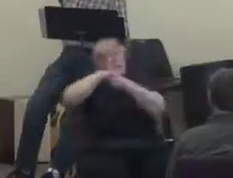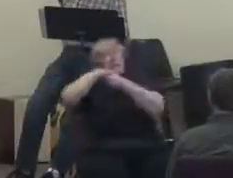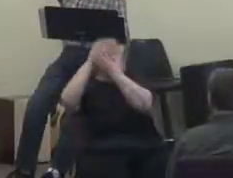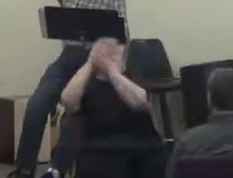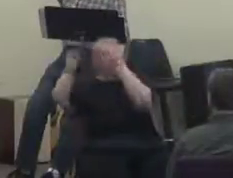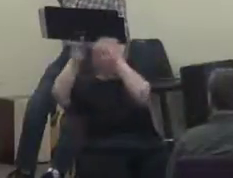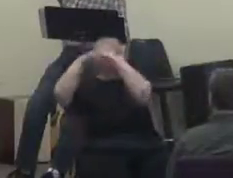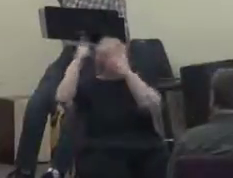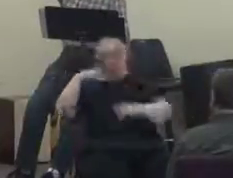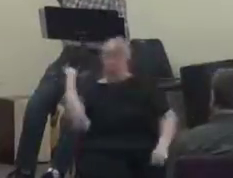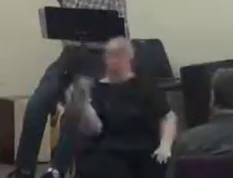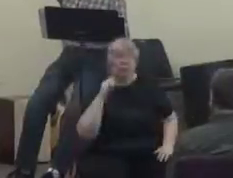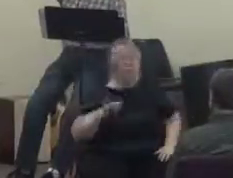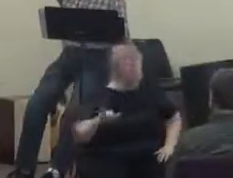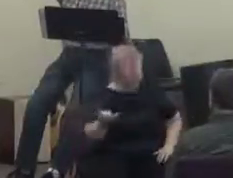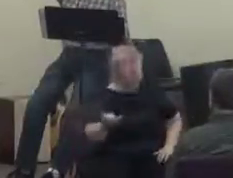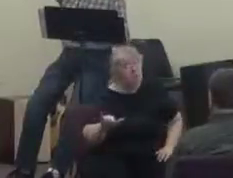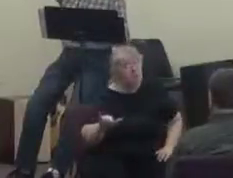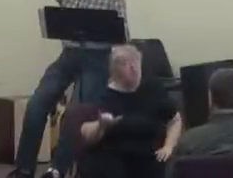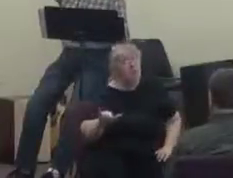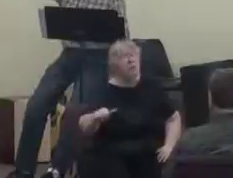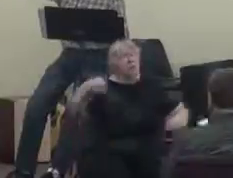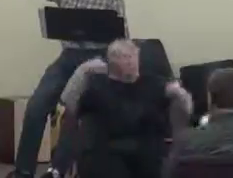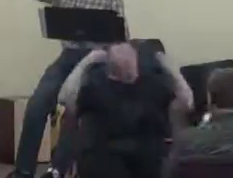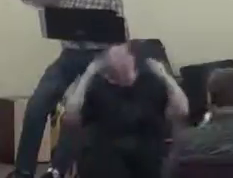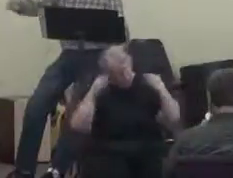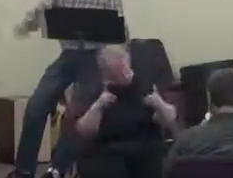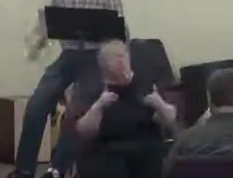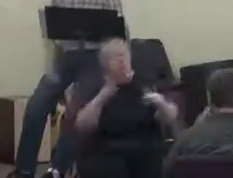ever. Focus on what's important.